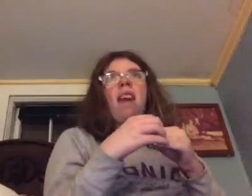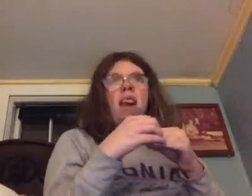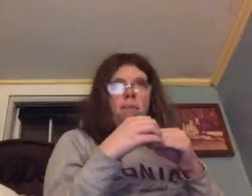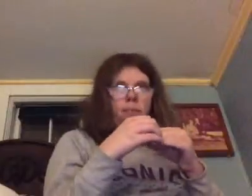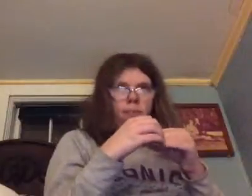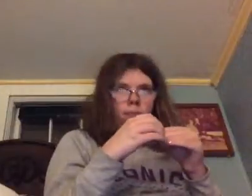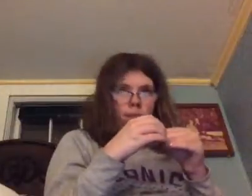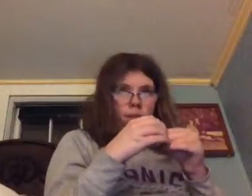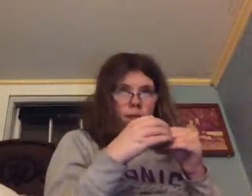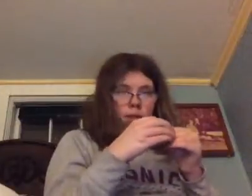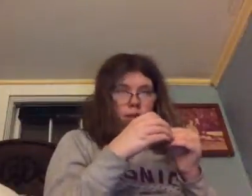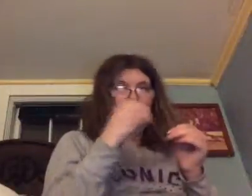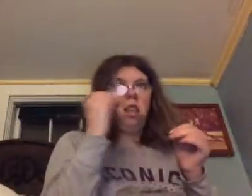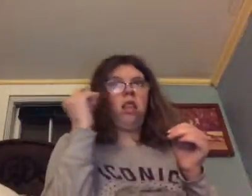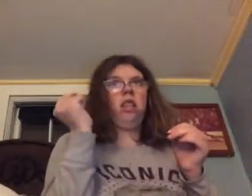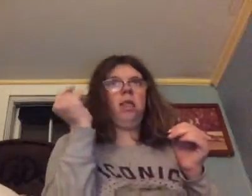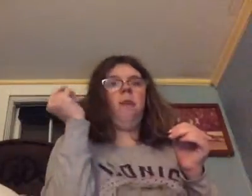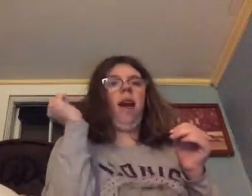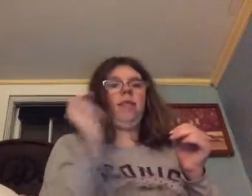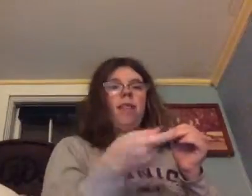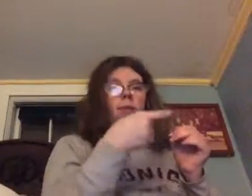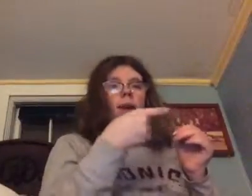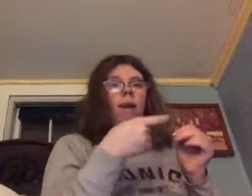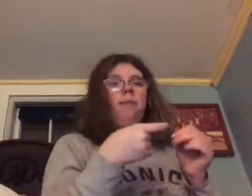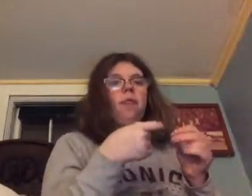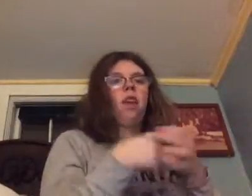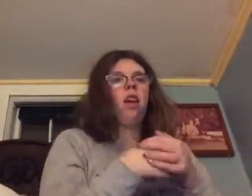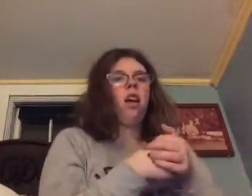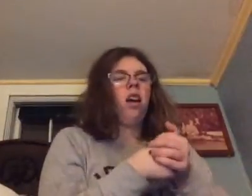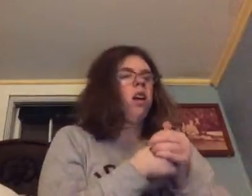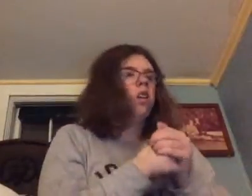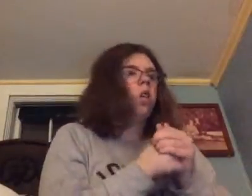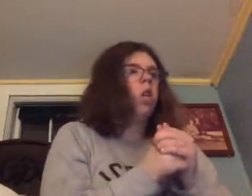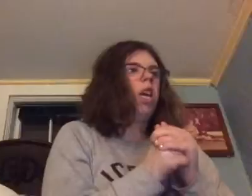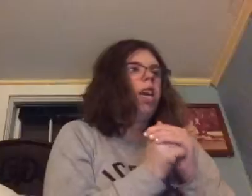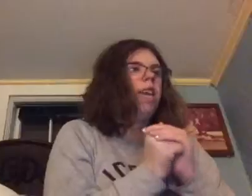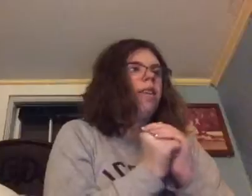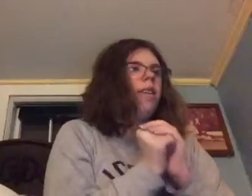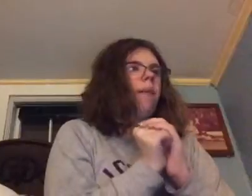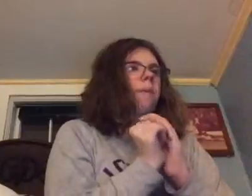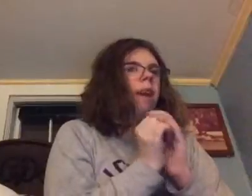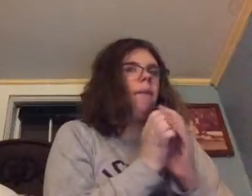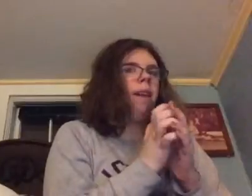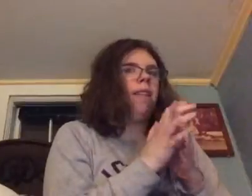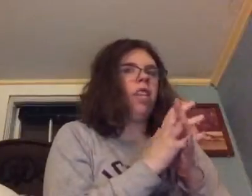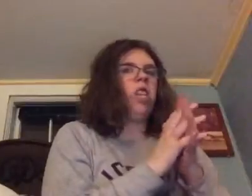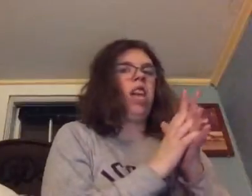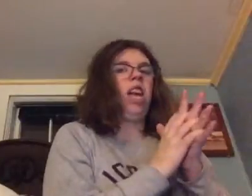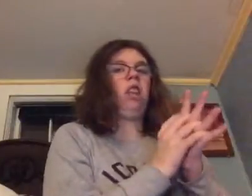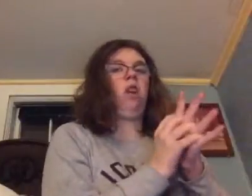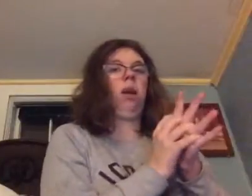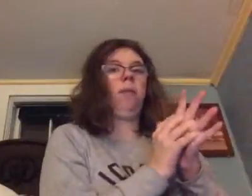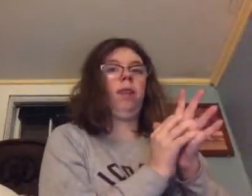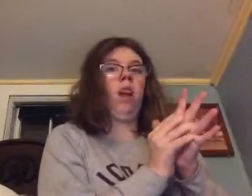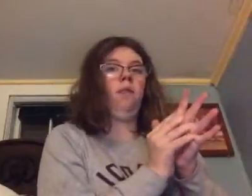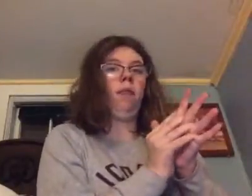then this past summer, she sent me a message saying, look, I'm really sorry for what I